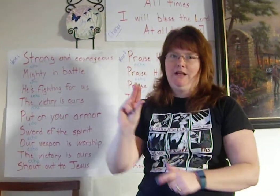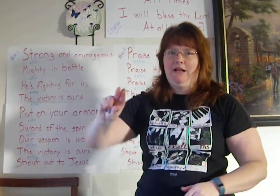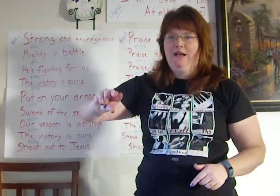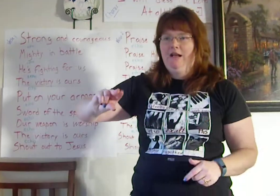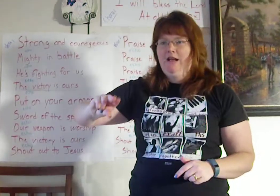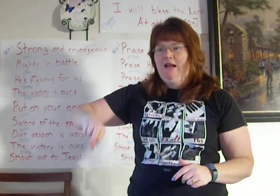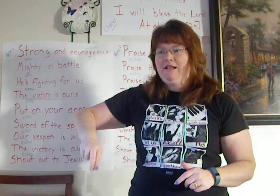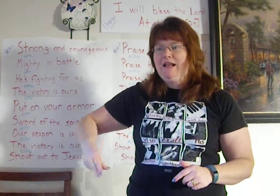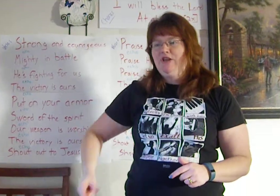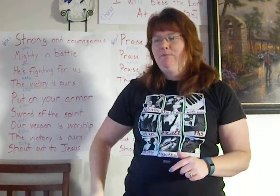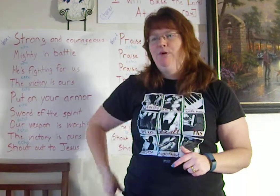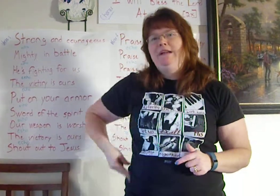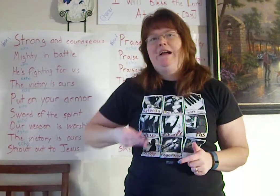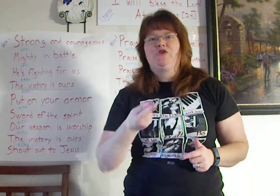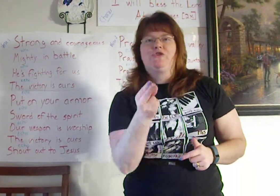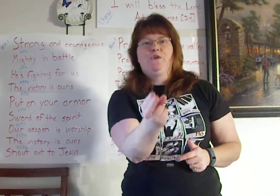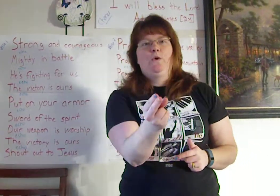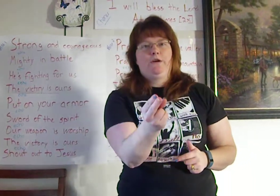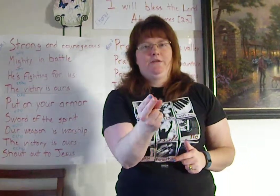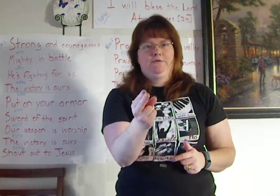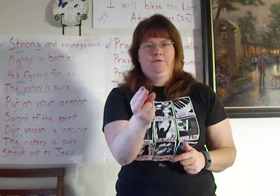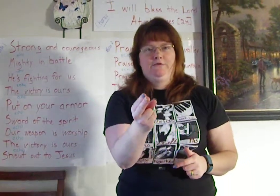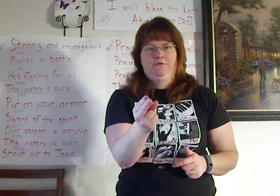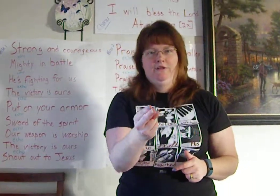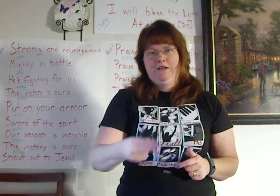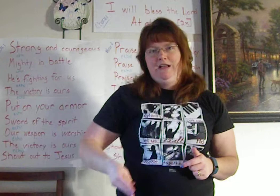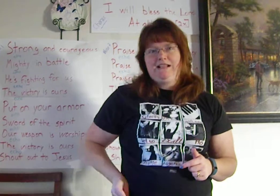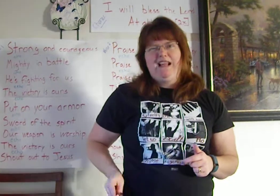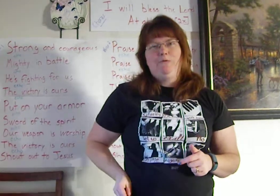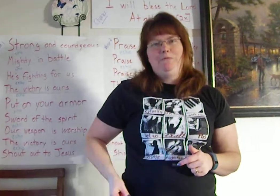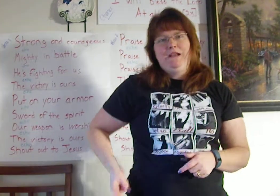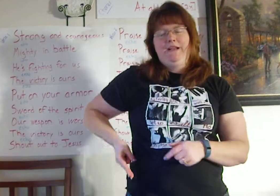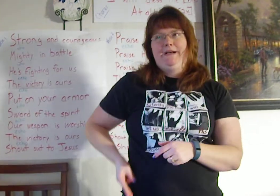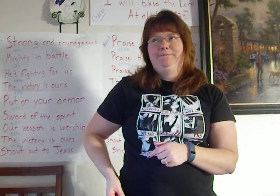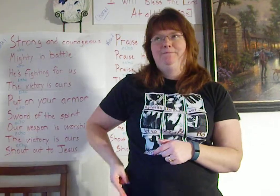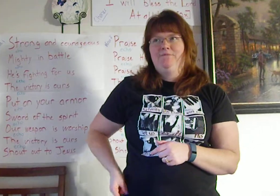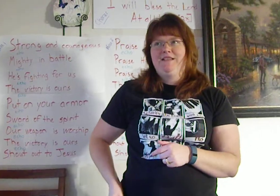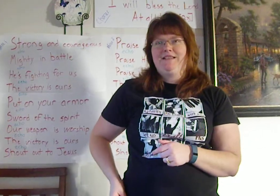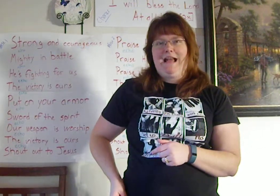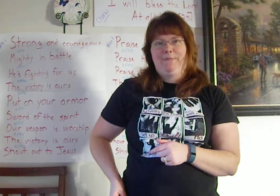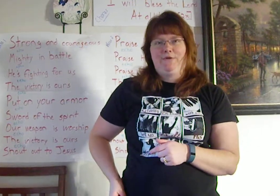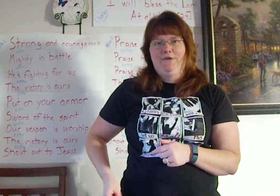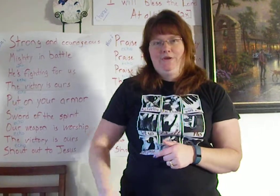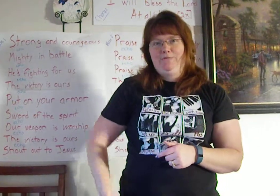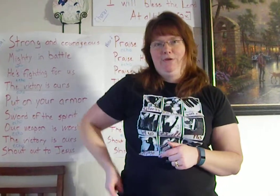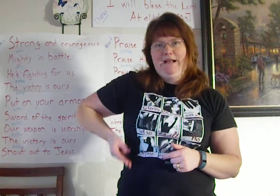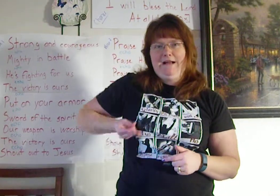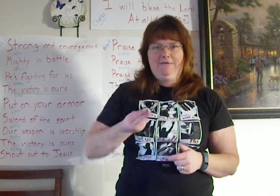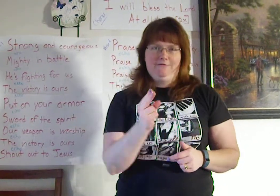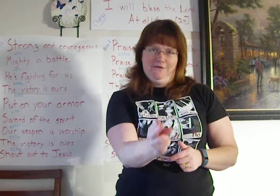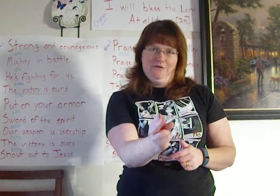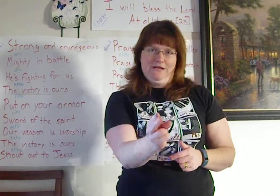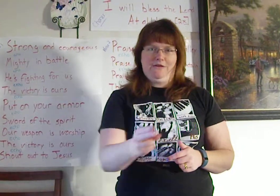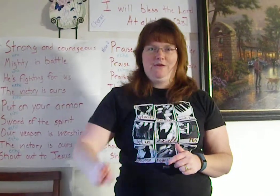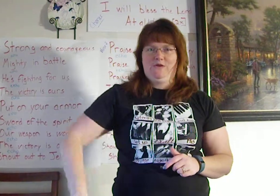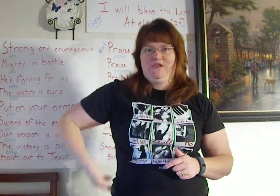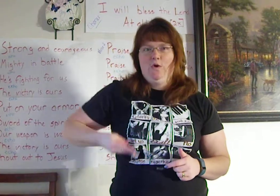in. And it's like you're pulling out your sword. It's like it would be in a scabbard. You pull it out and hold it out. So it's